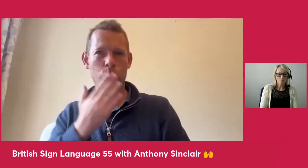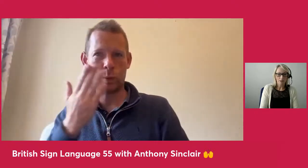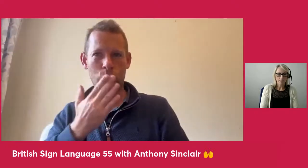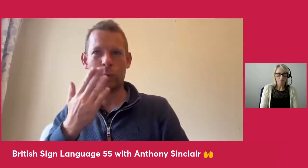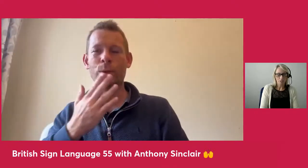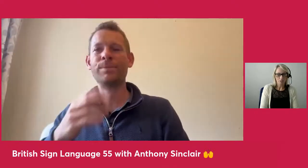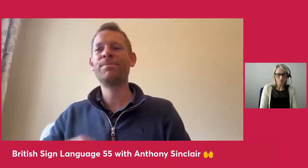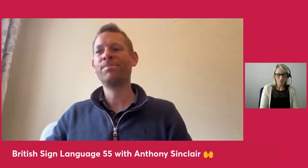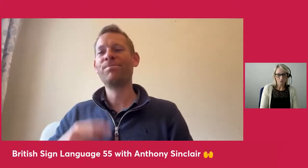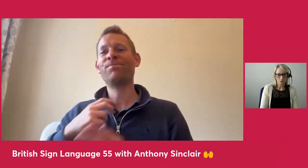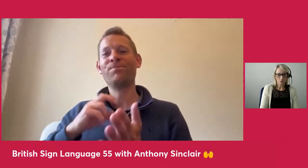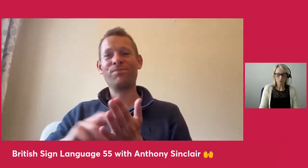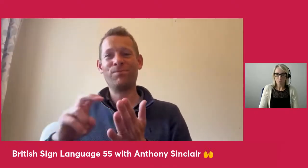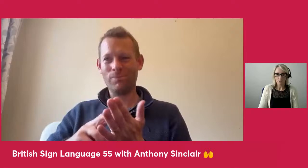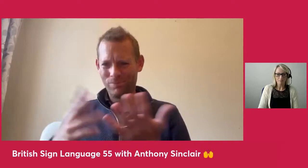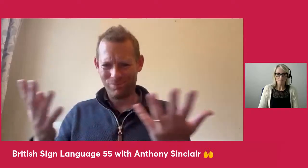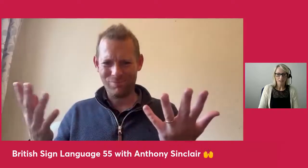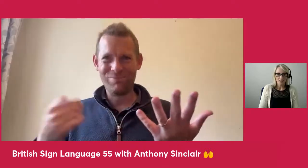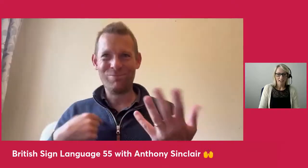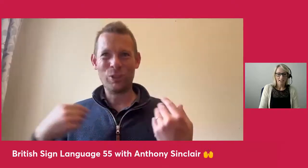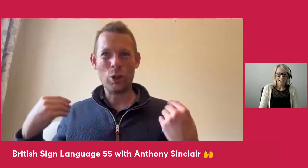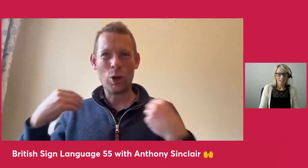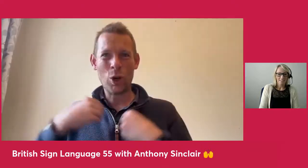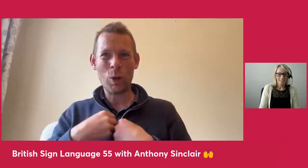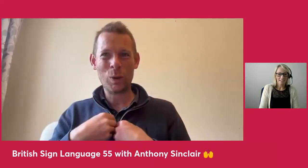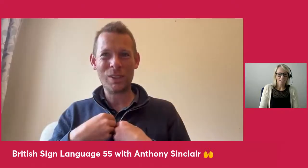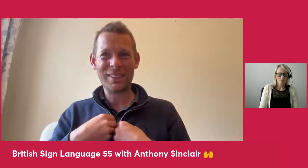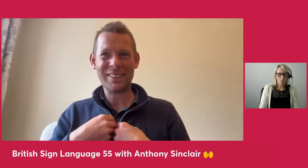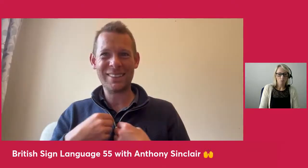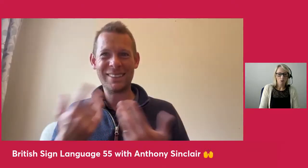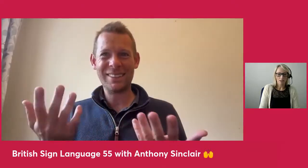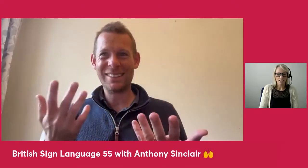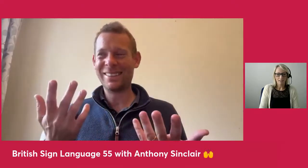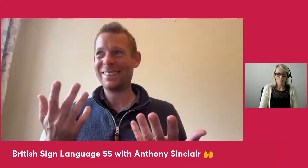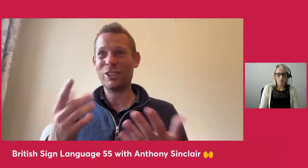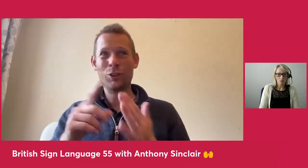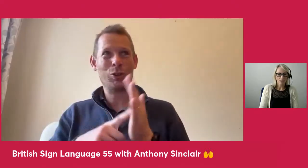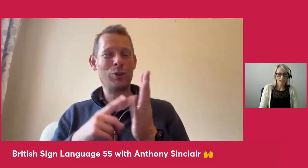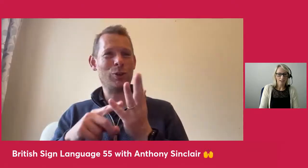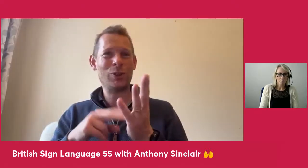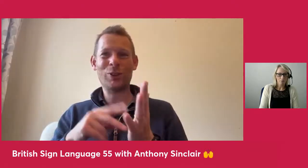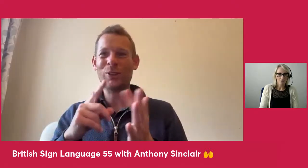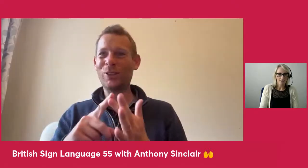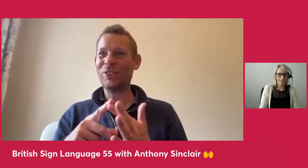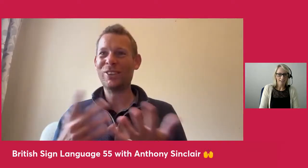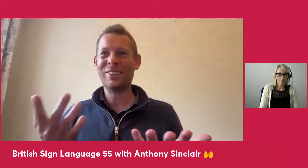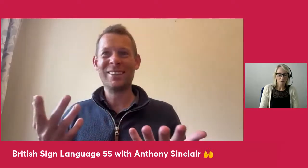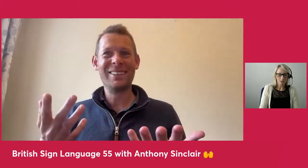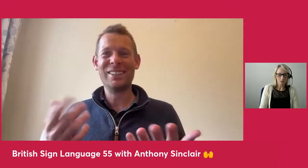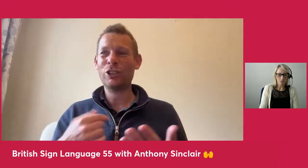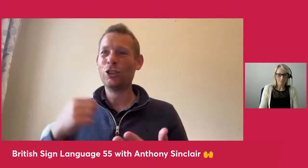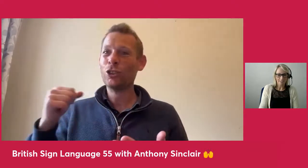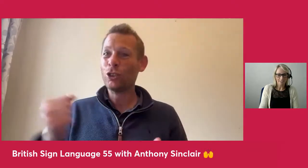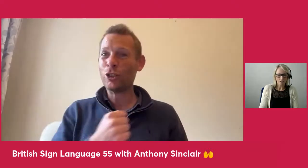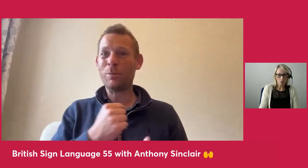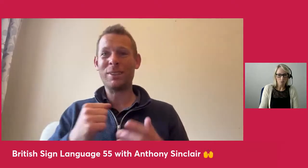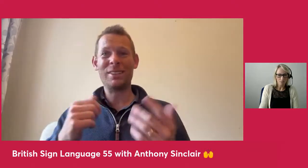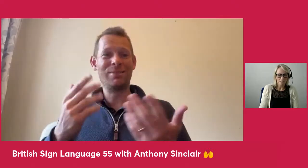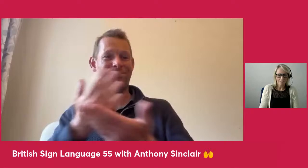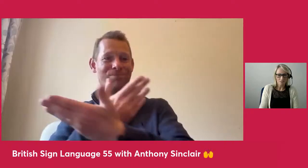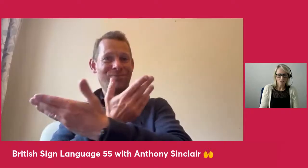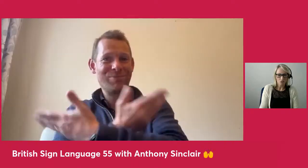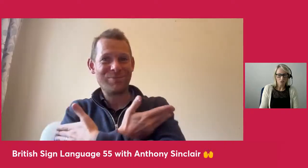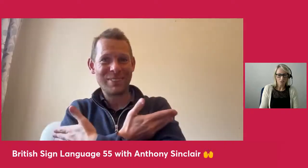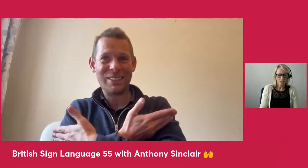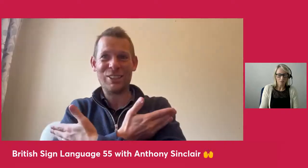dropped off my three children to school this morning, and I was walking along and I'm thinking, my goodness, I need a coat